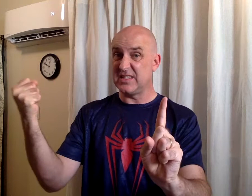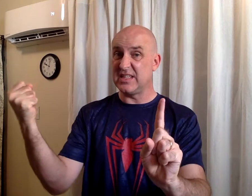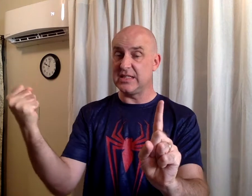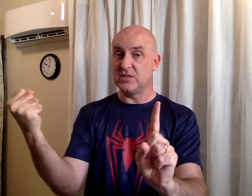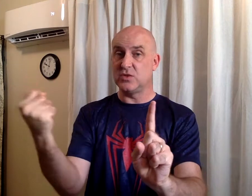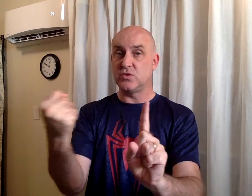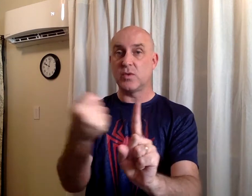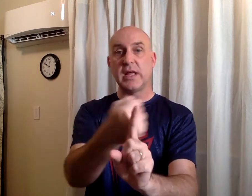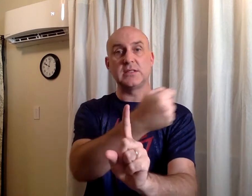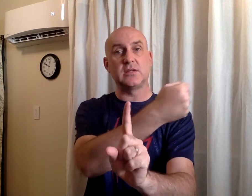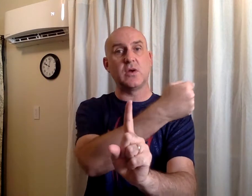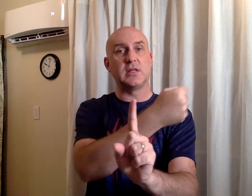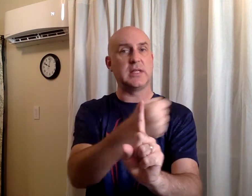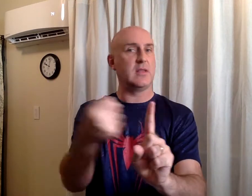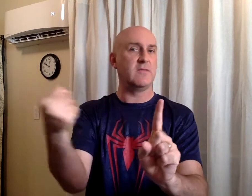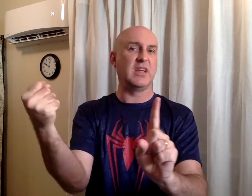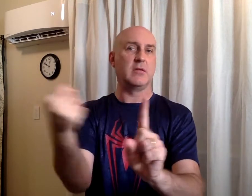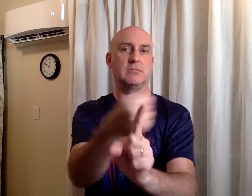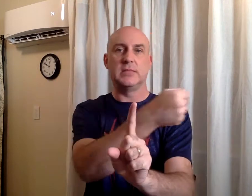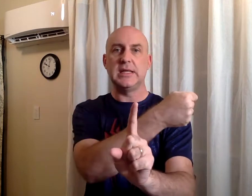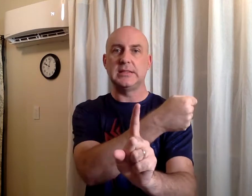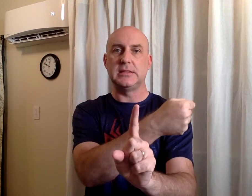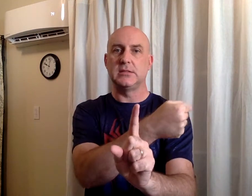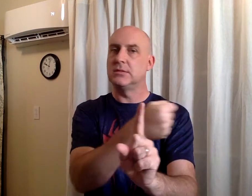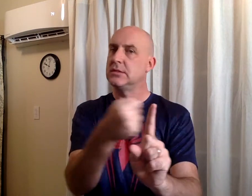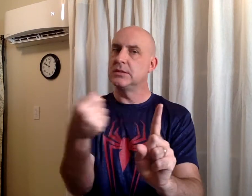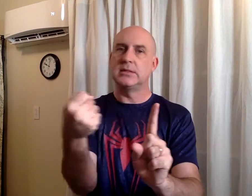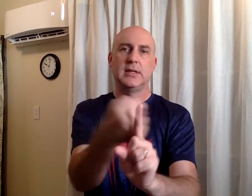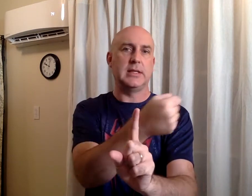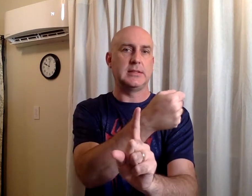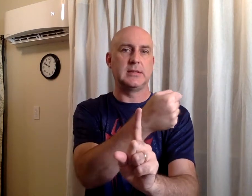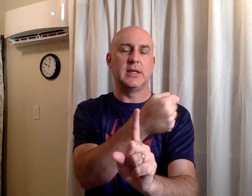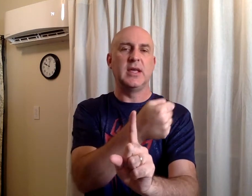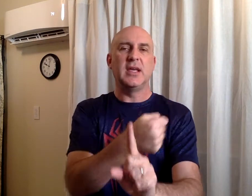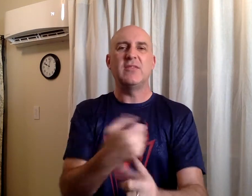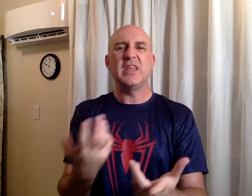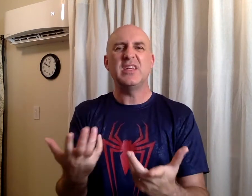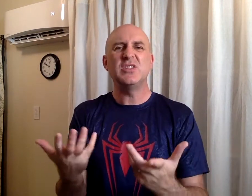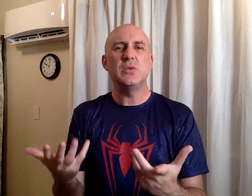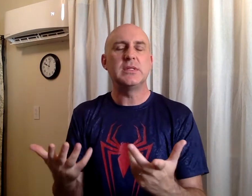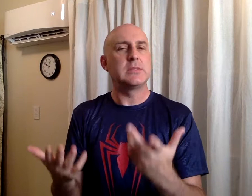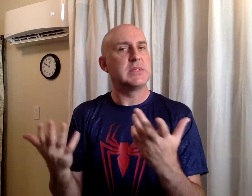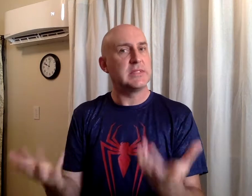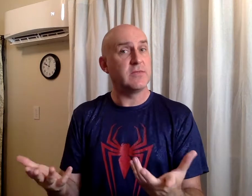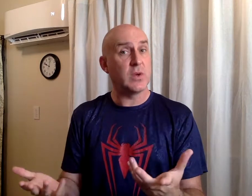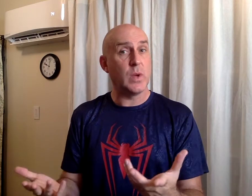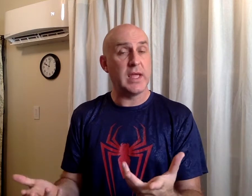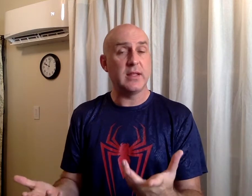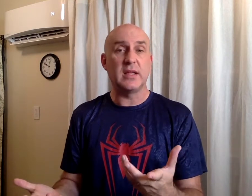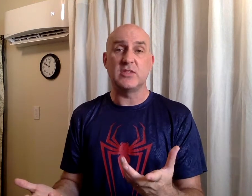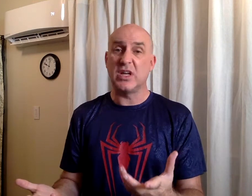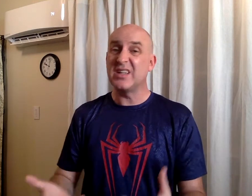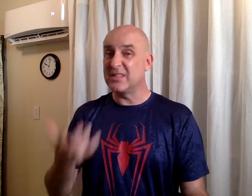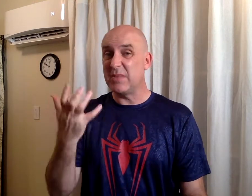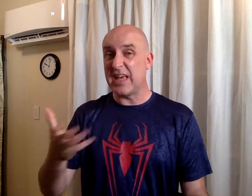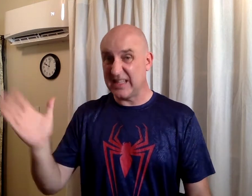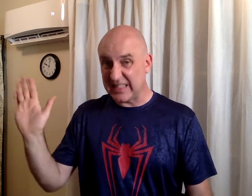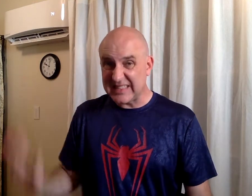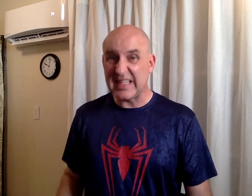and it strikes across that other finger. Hit. Hit. If they hit you in a specific way, like if a child gets mad and like slaps